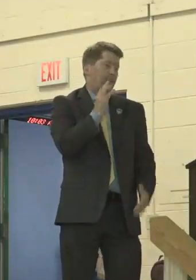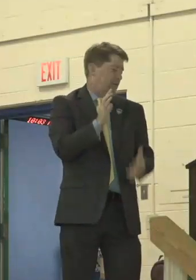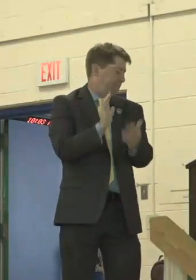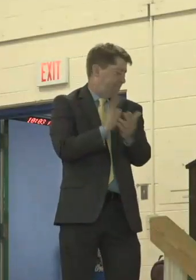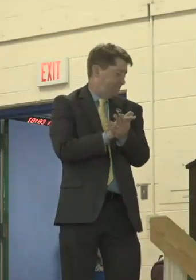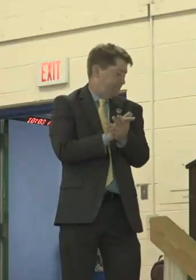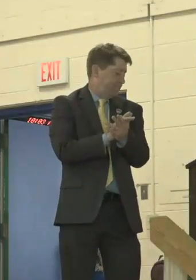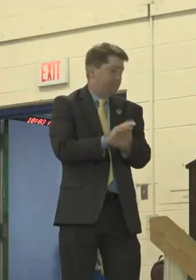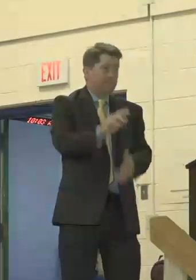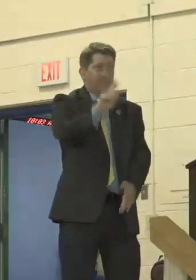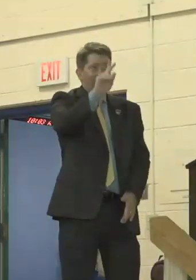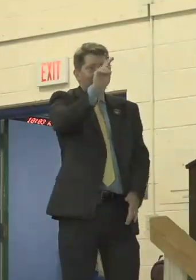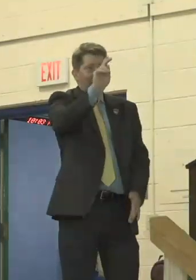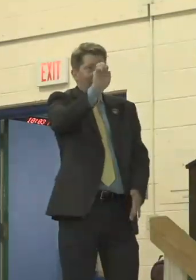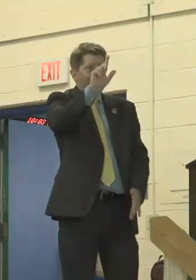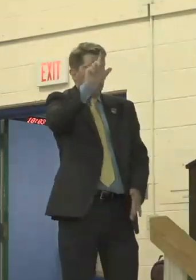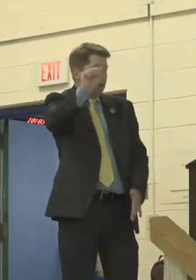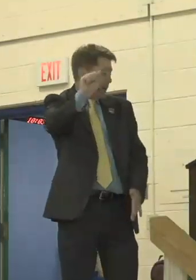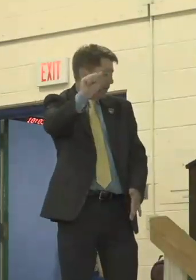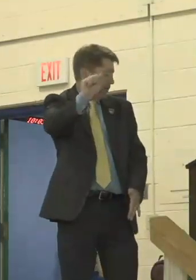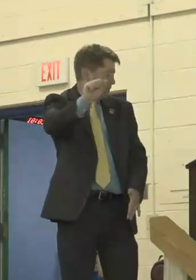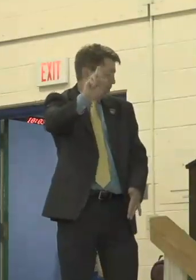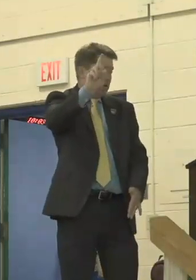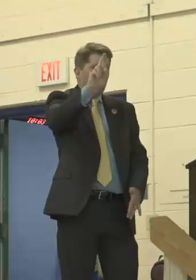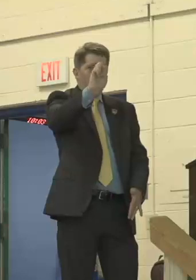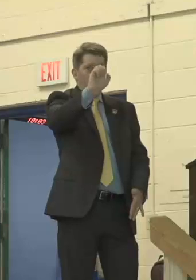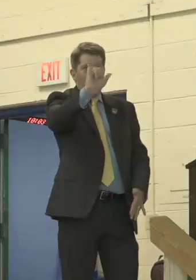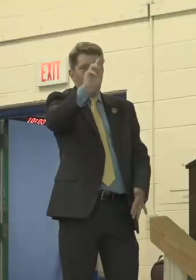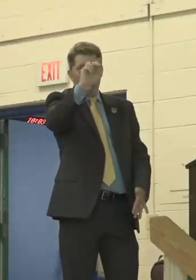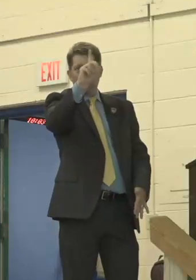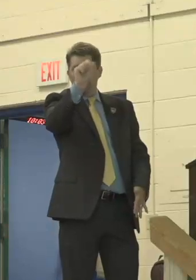art and colors. And that is Keila Reynolds.